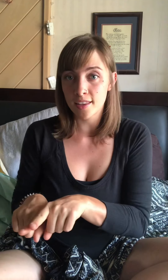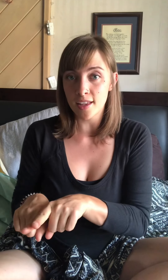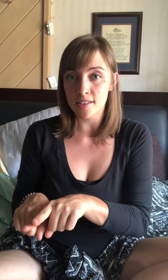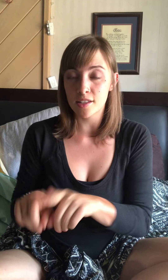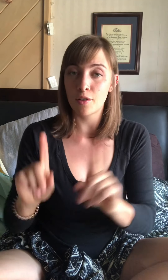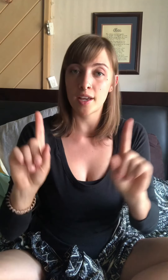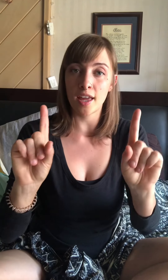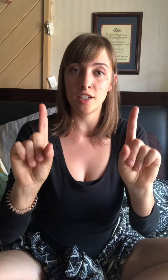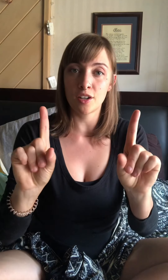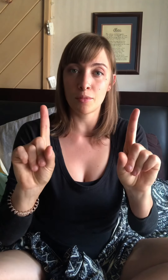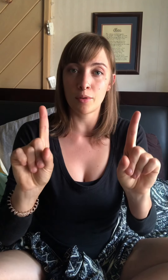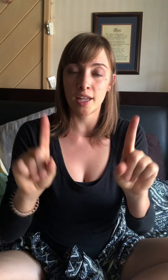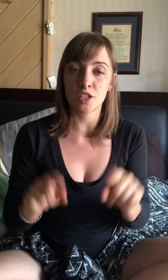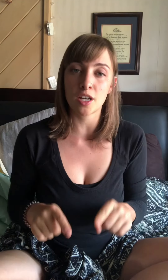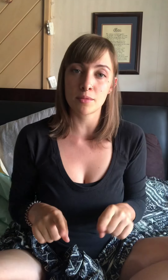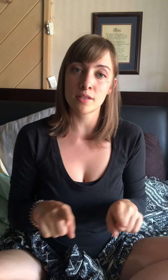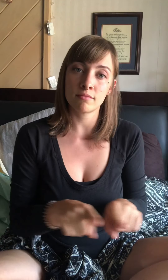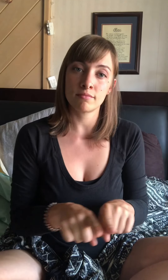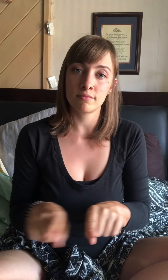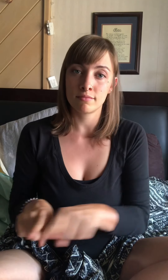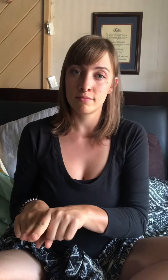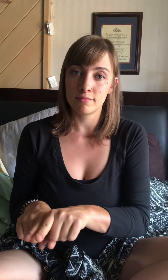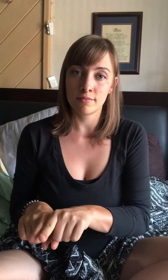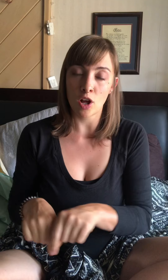this. So again, your number 1 hand shapes also.